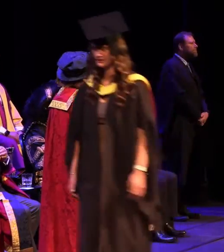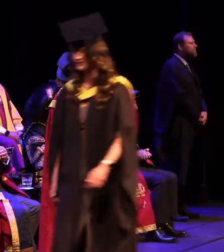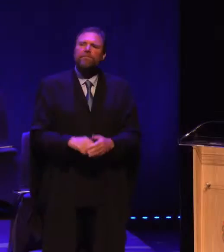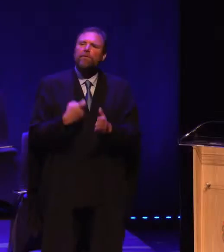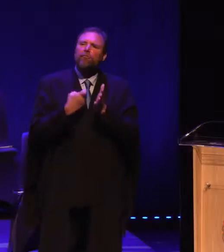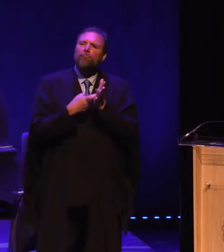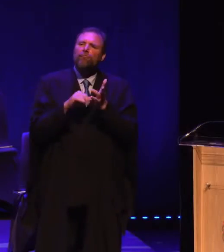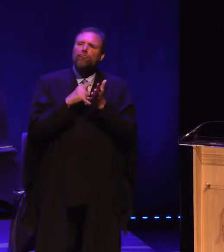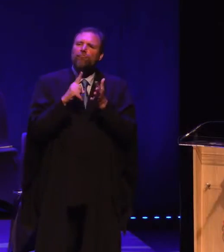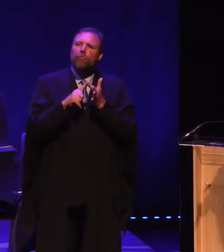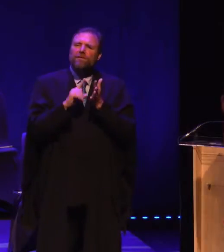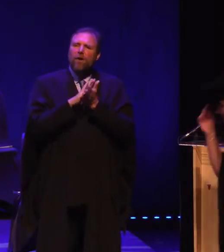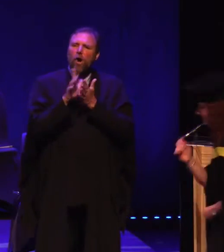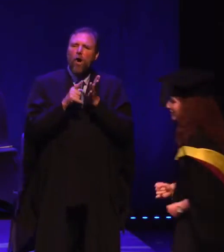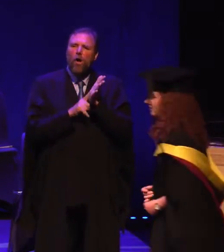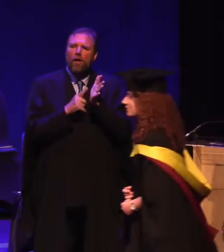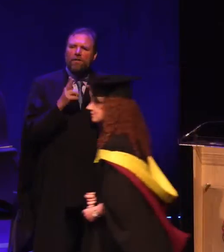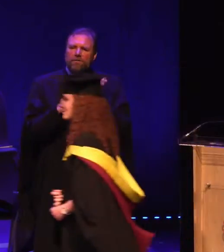Rosie Holland.